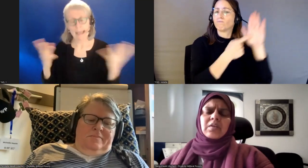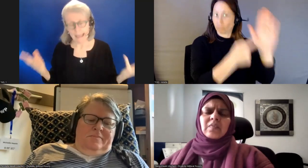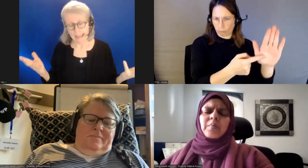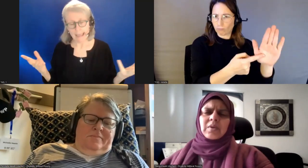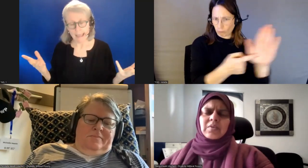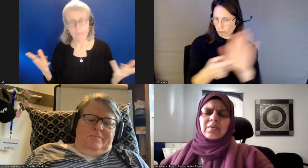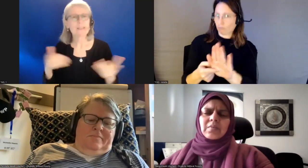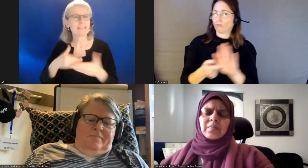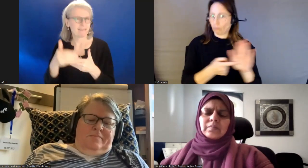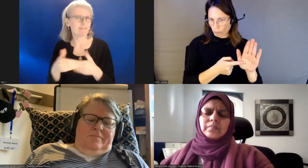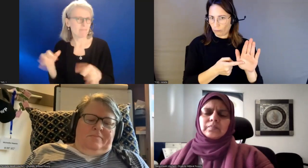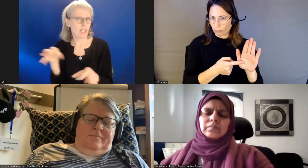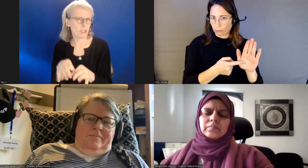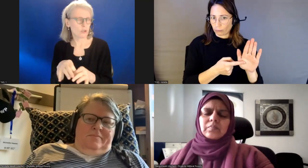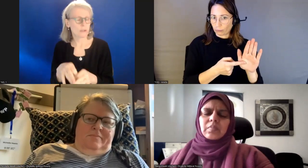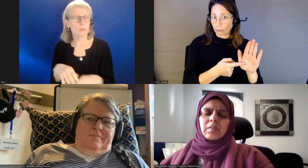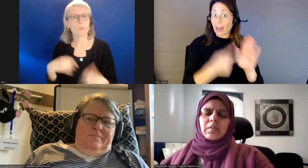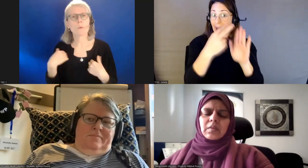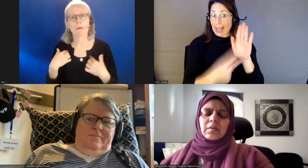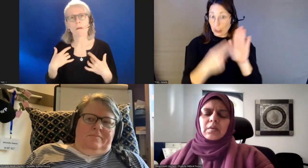so disappointed.